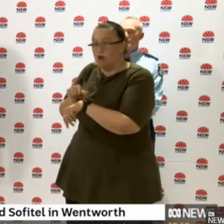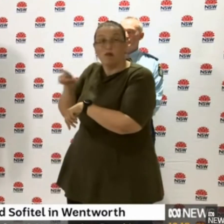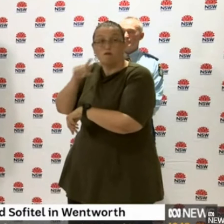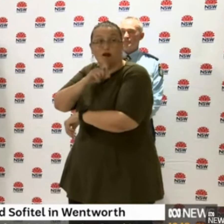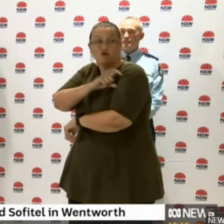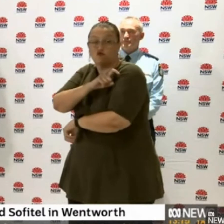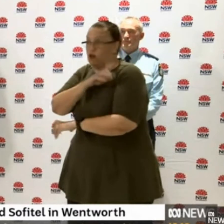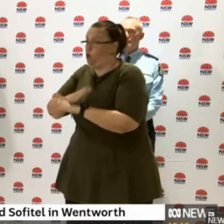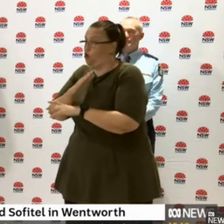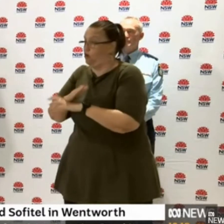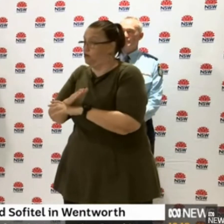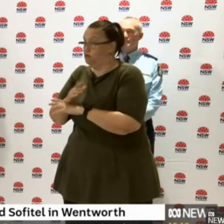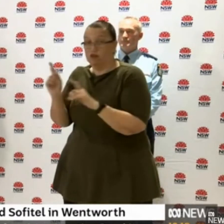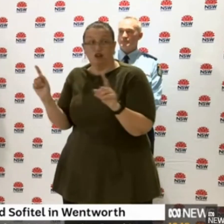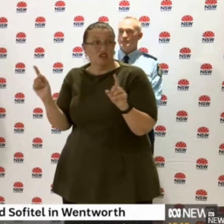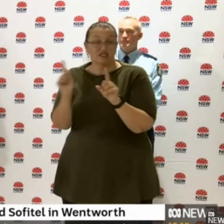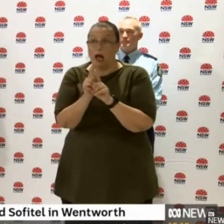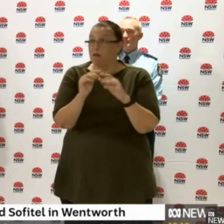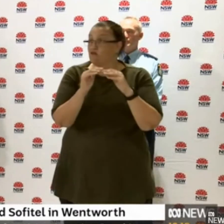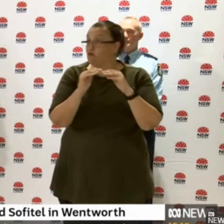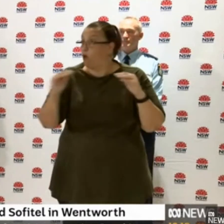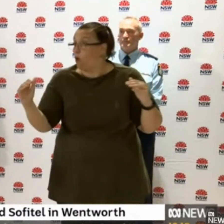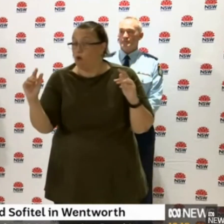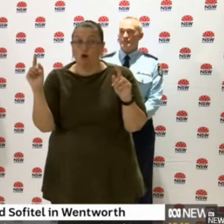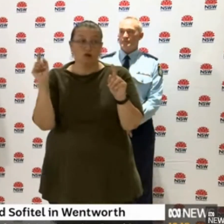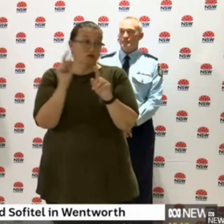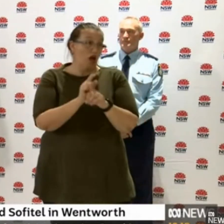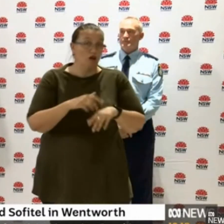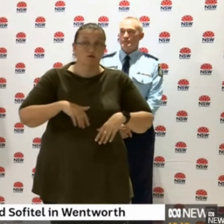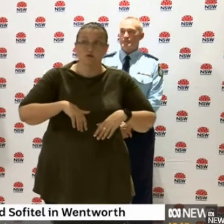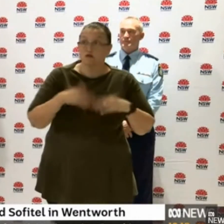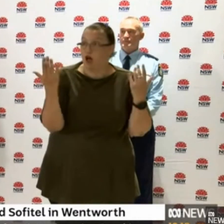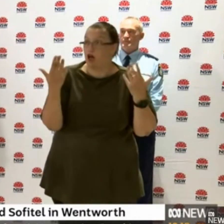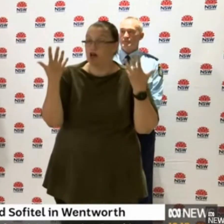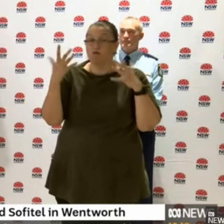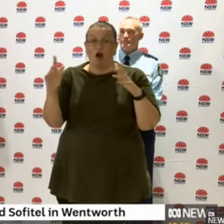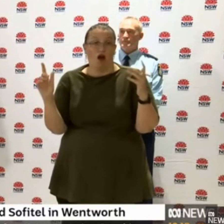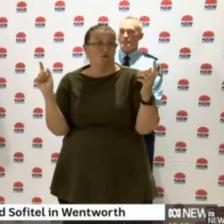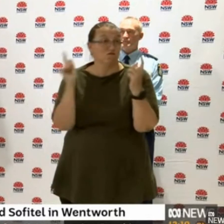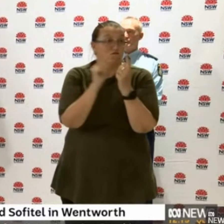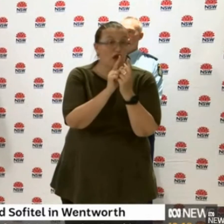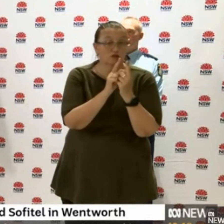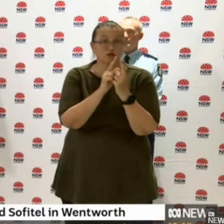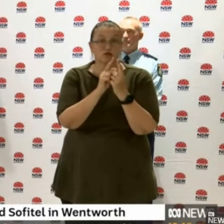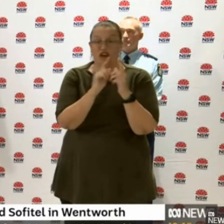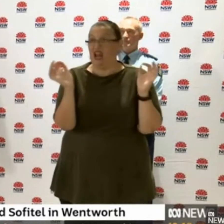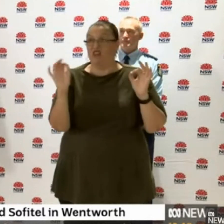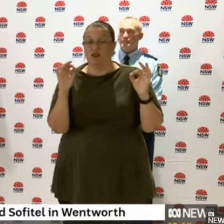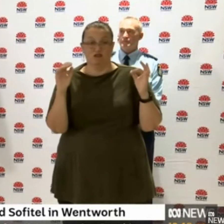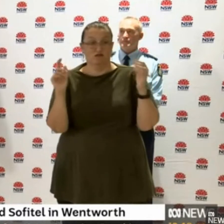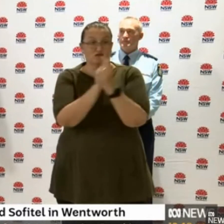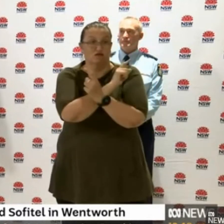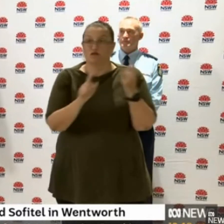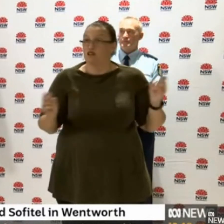have to look at whether he was on the same floor as the individuals, whether he crossed over when